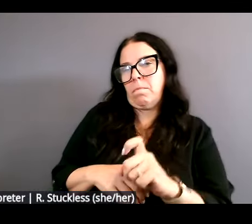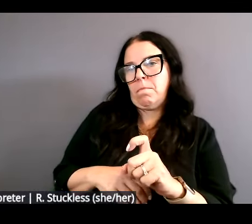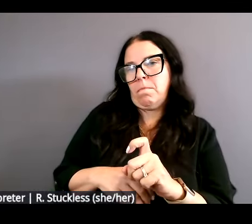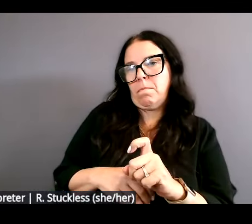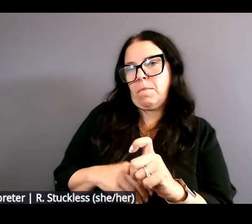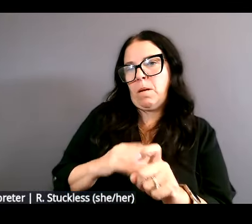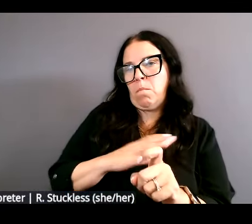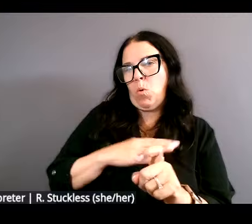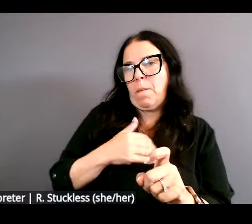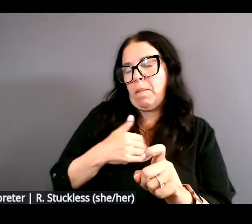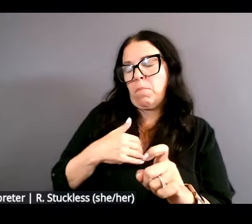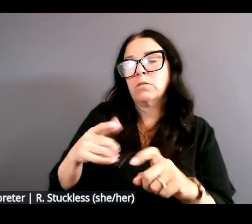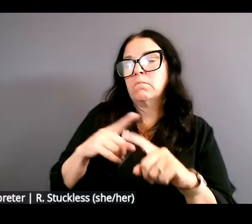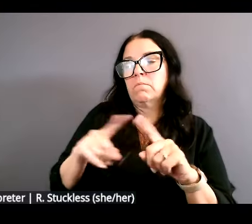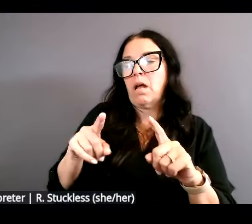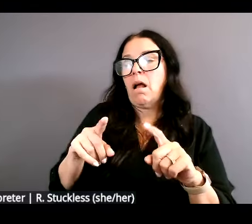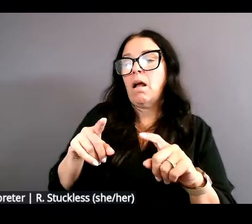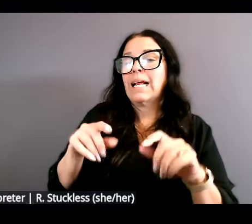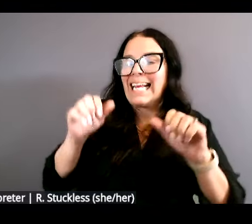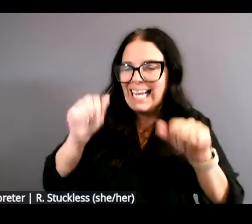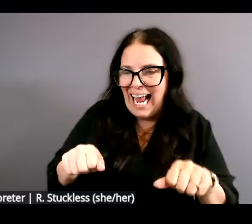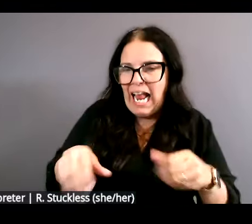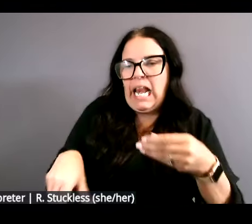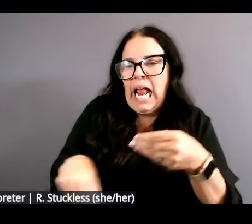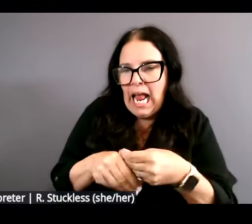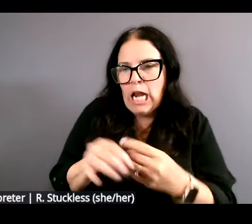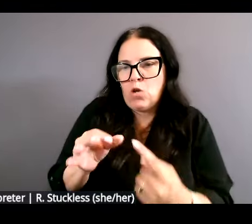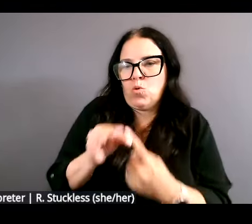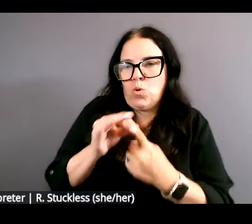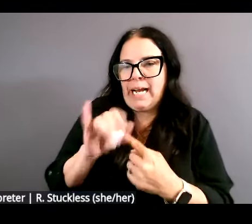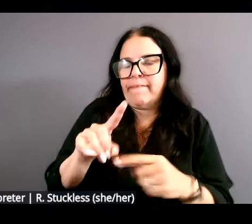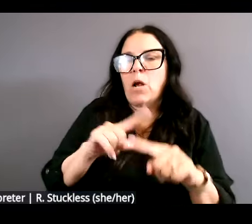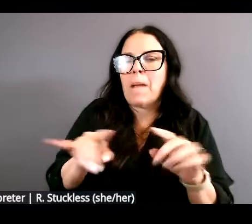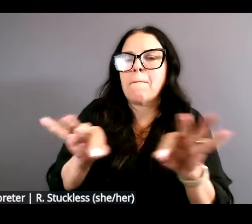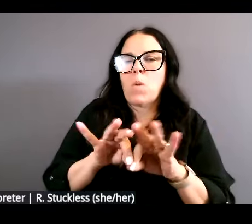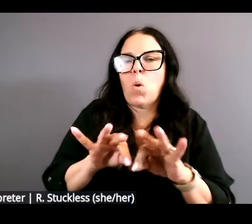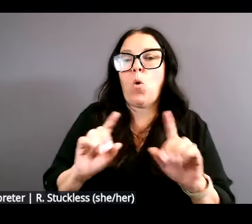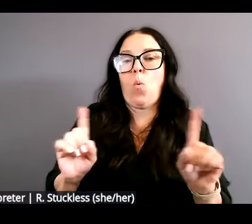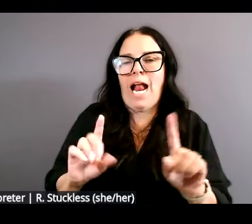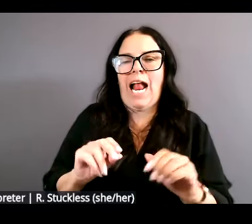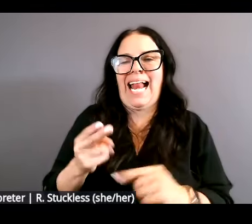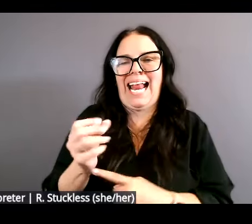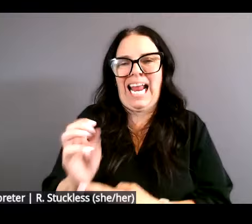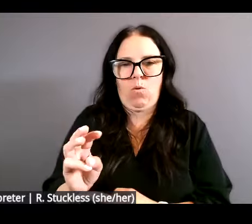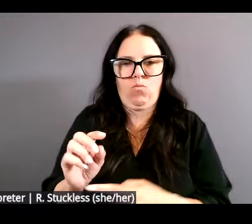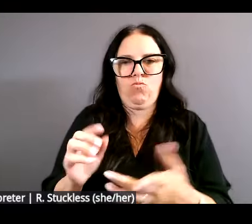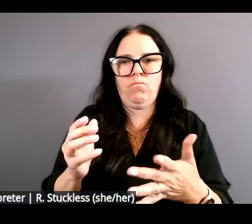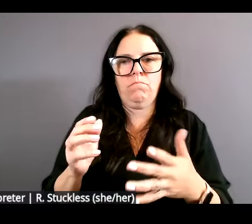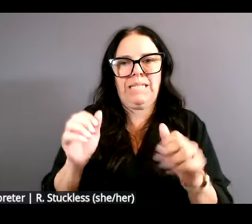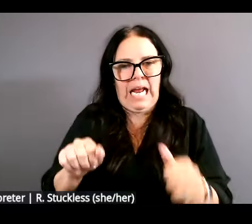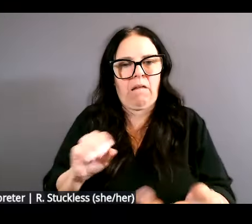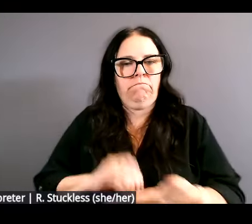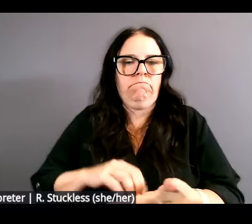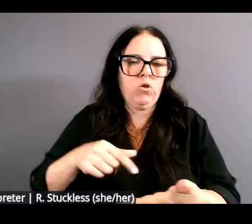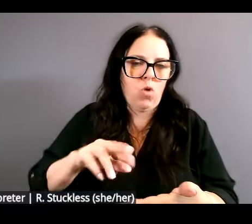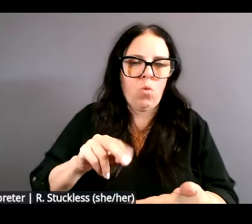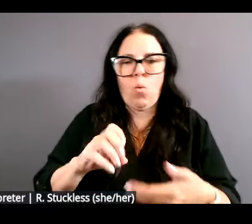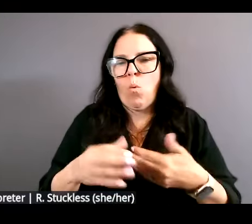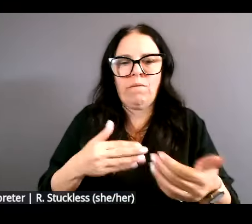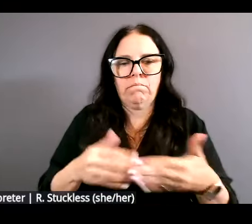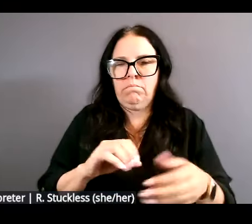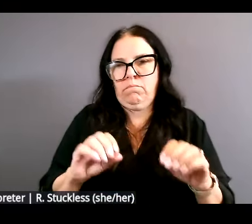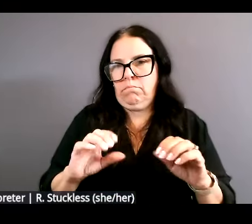a sticker or in that right-hand corner where you need it. Campaigns, and they can use those unique identifiers without having any